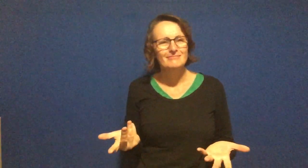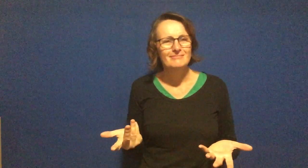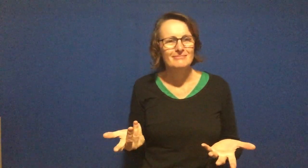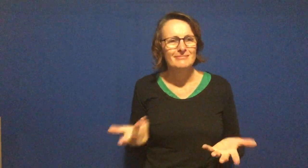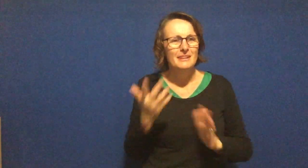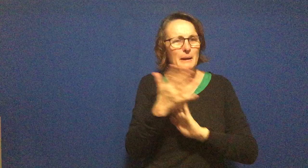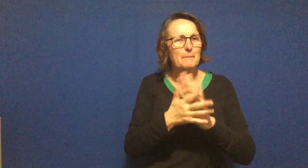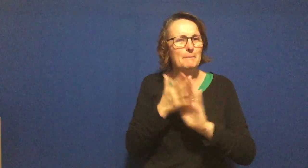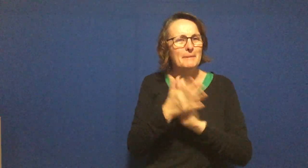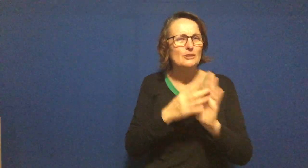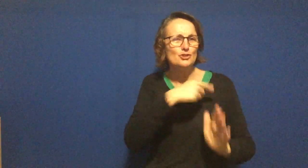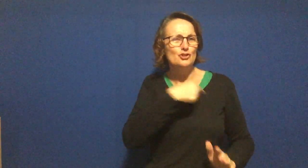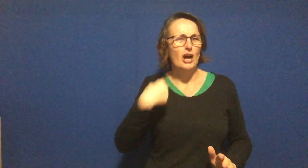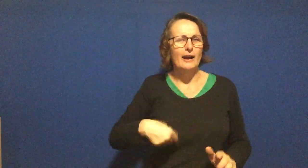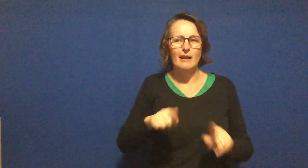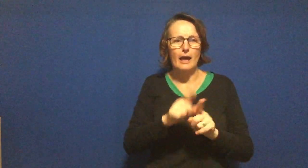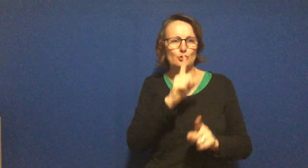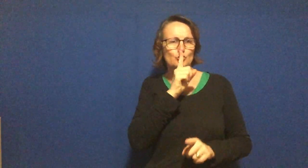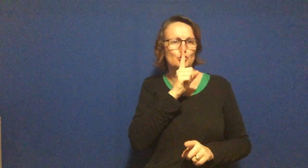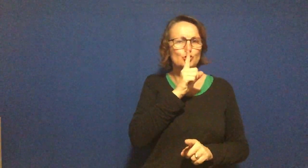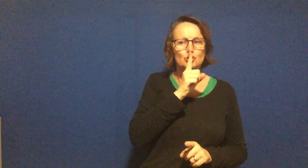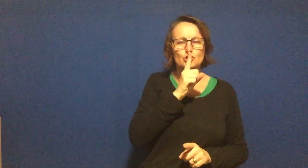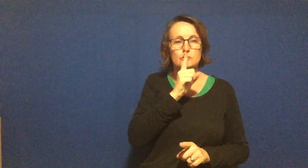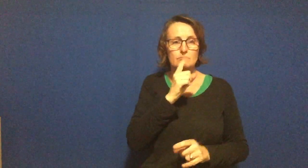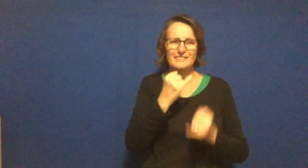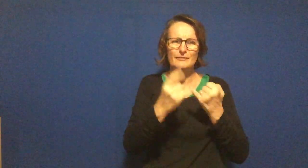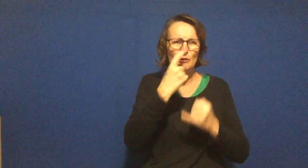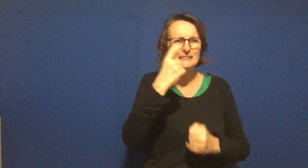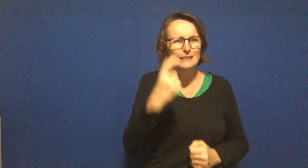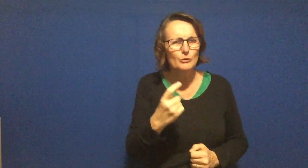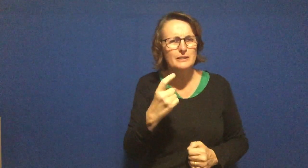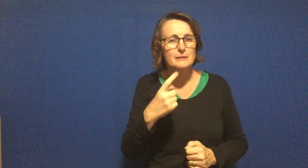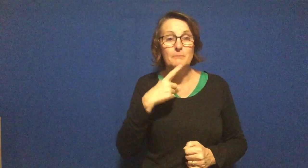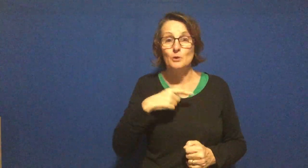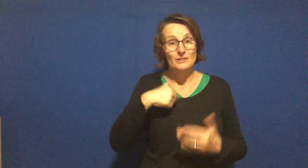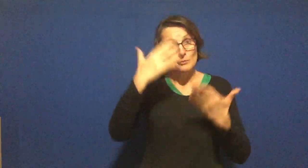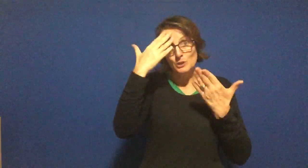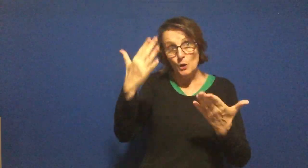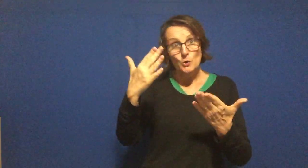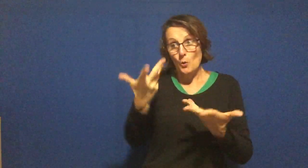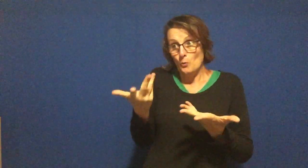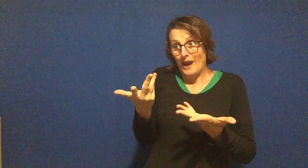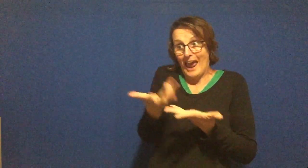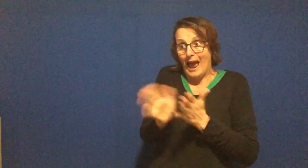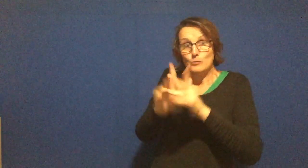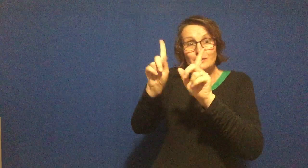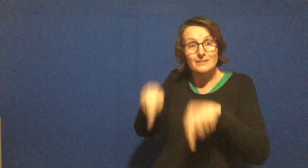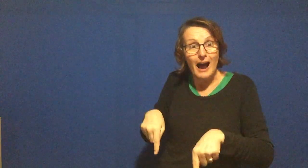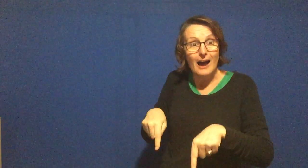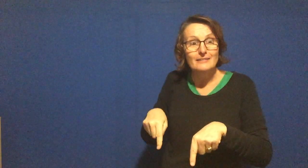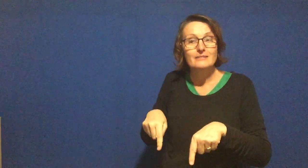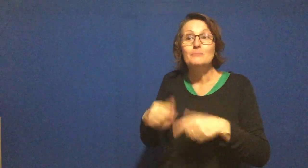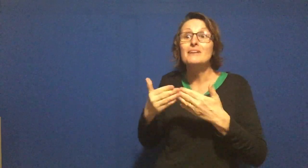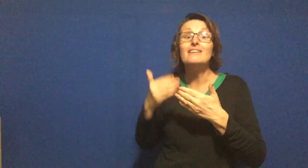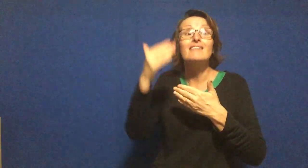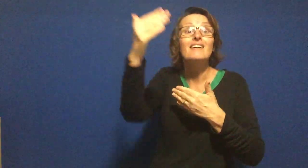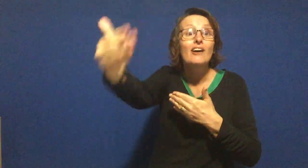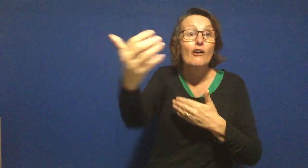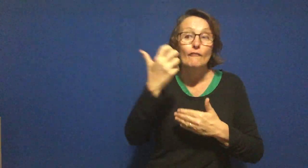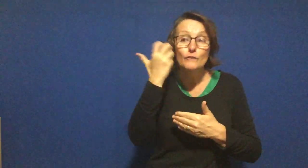where this virus came from. It's really serious, because if we don't find out where it came from and the circumstances in which it came from, how